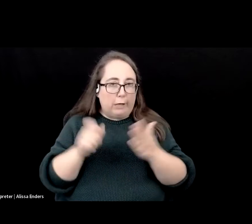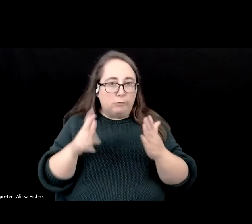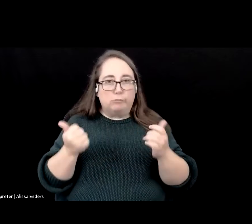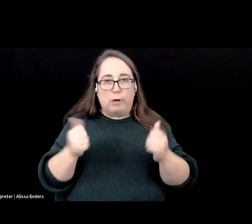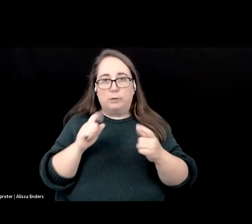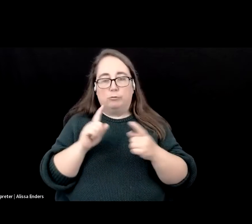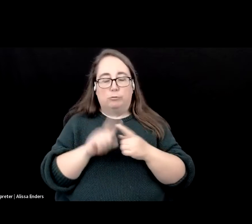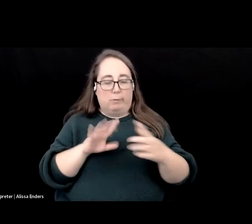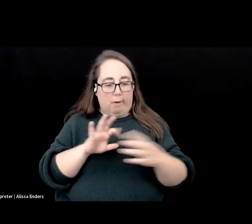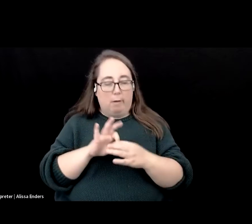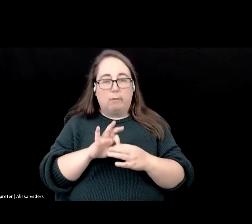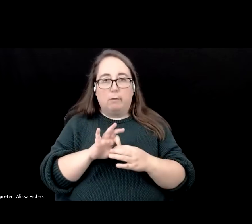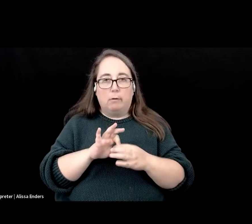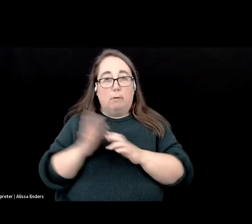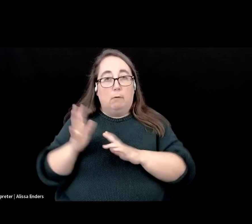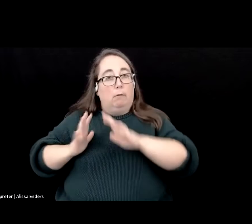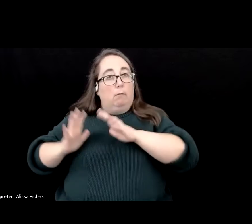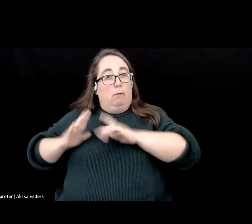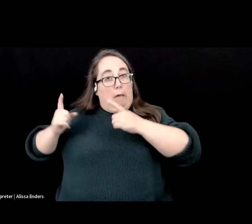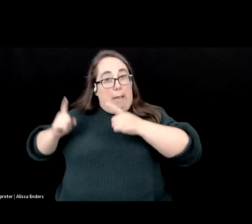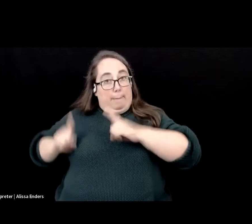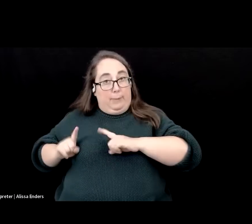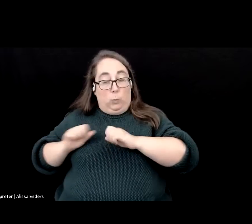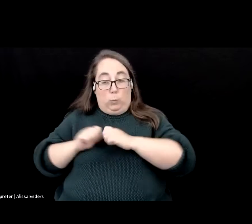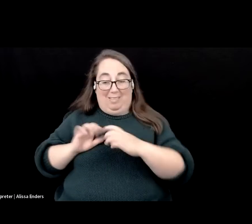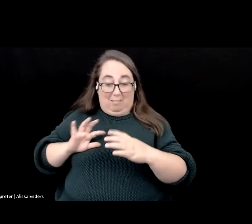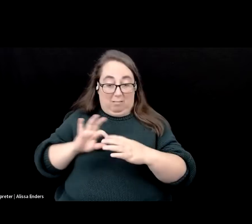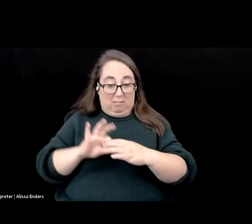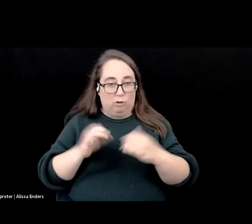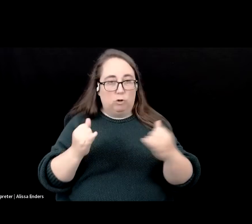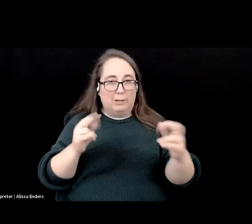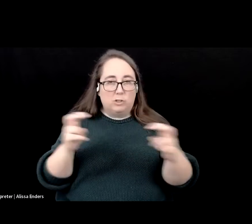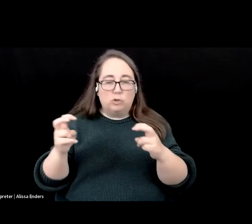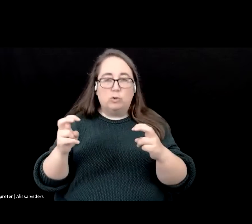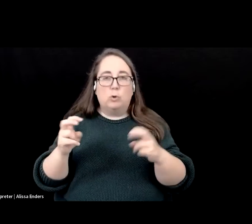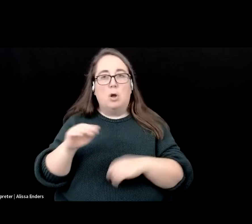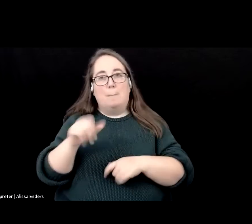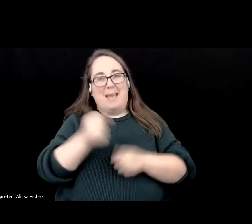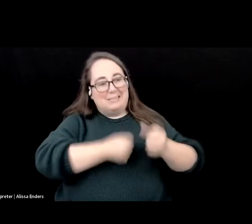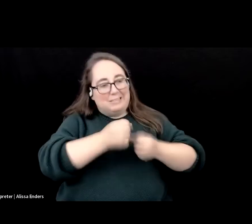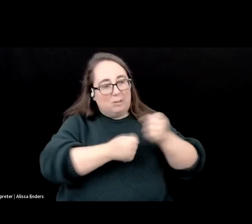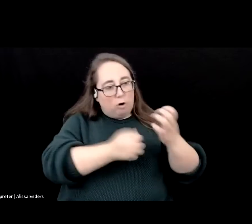to connect those legacies with particular present-day issues, mass incarceration, health care